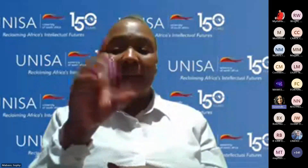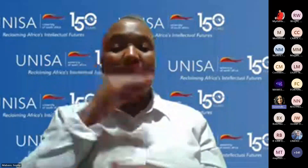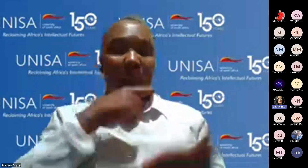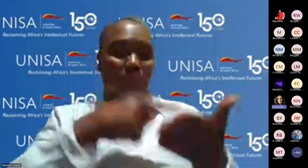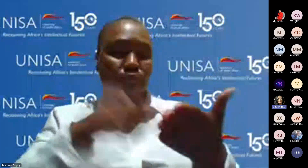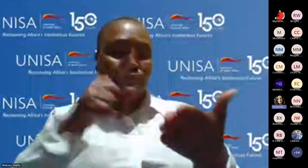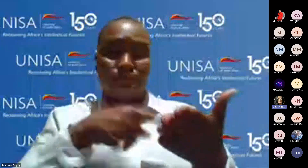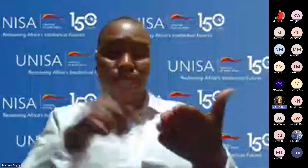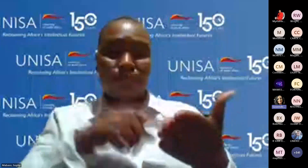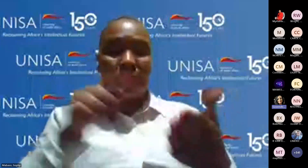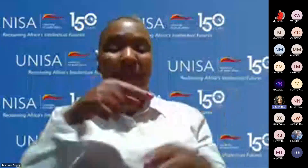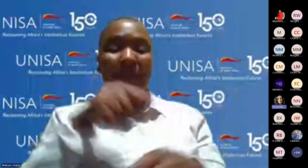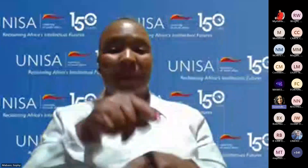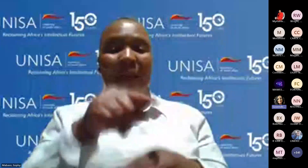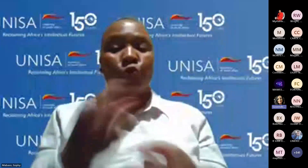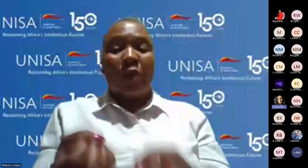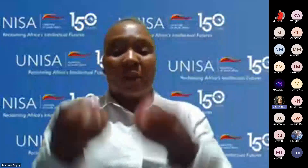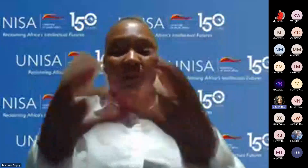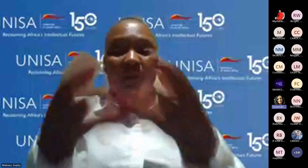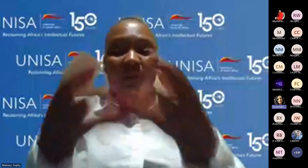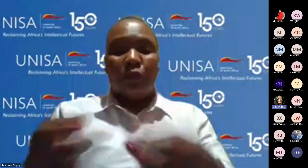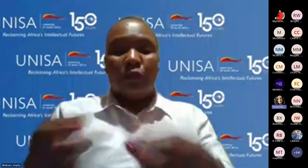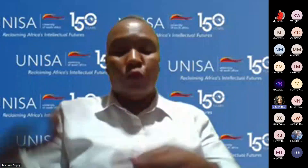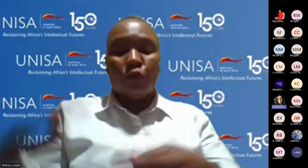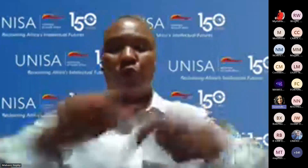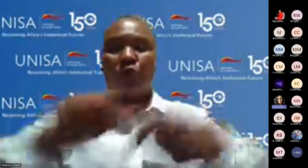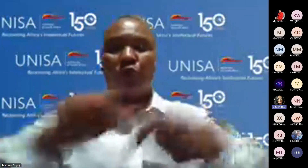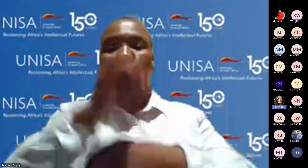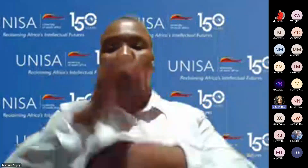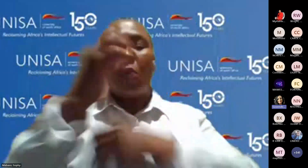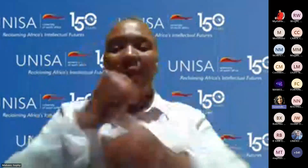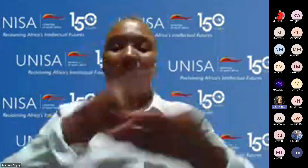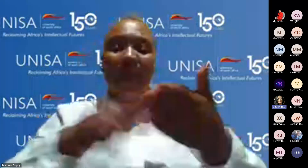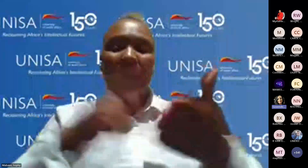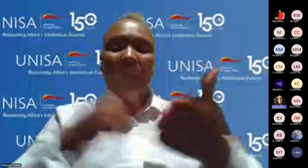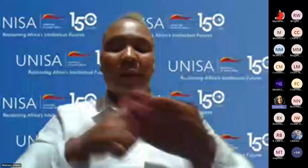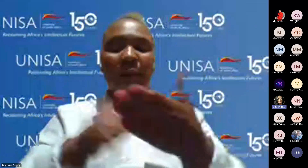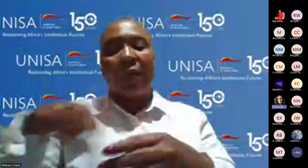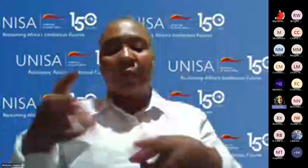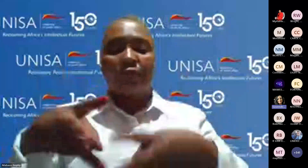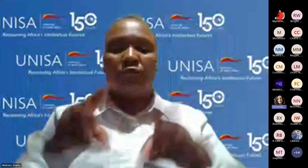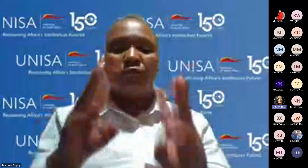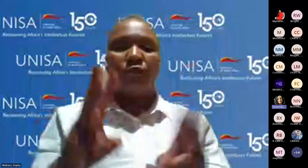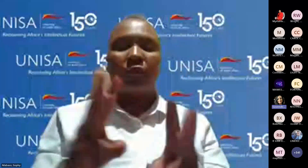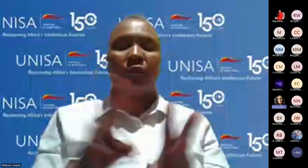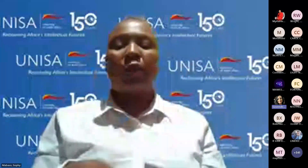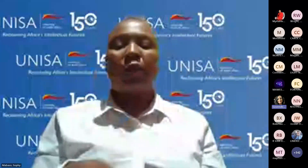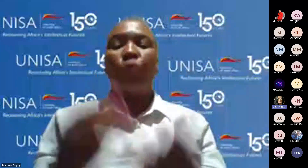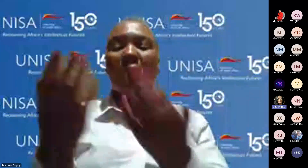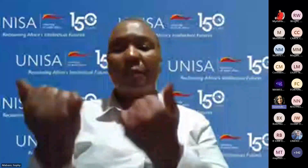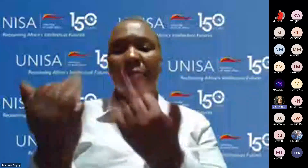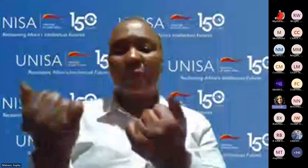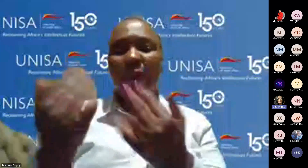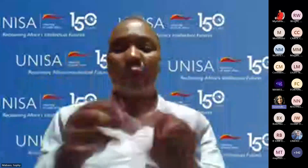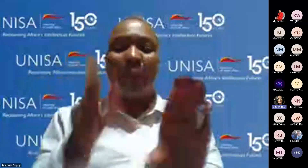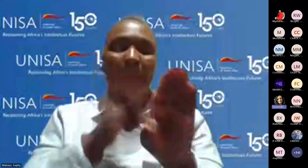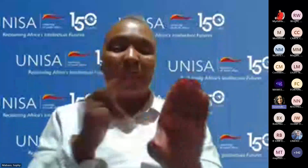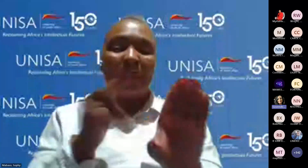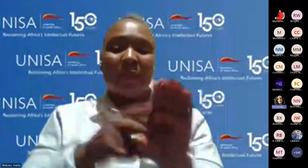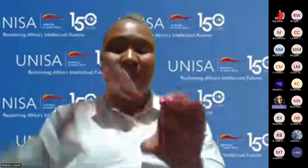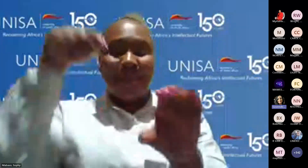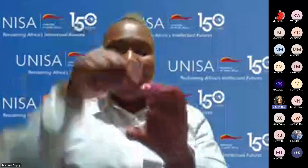and that mark is going to contribute to your year mark. But in other cases, you are expected to participate in the